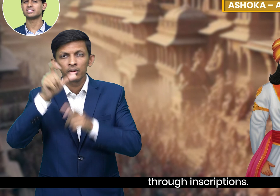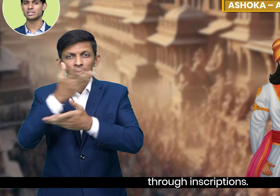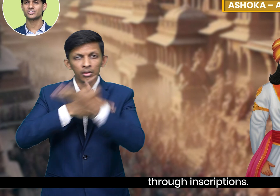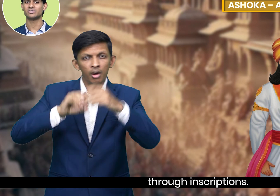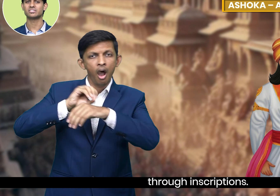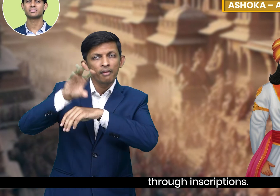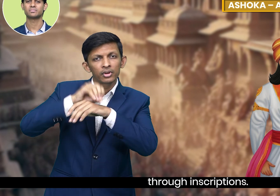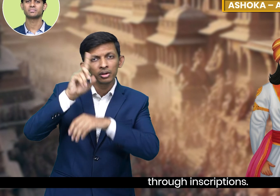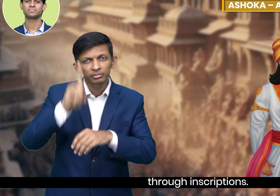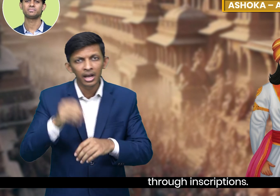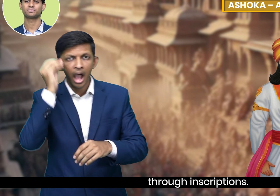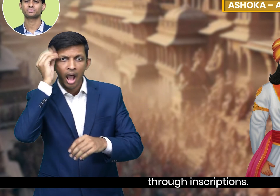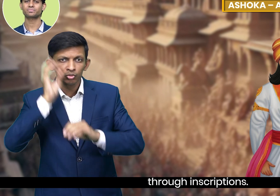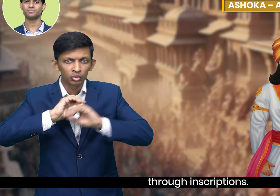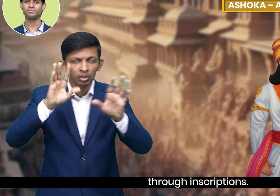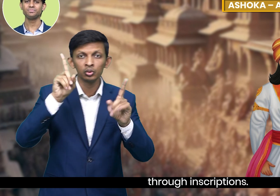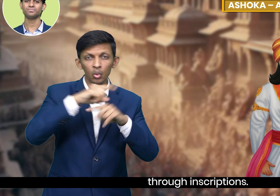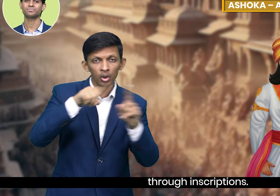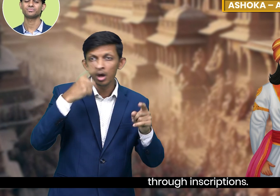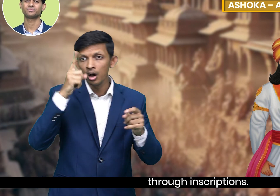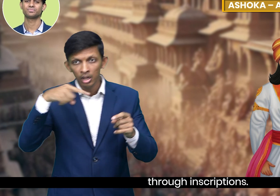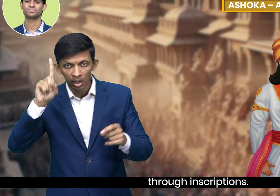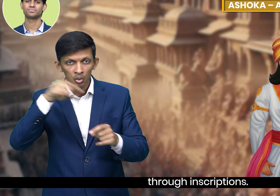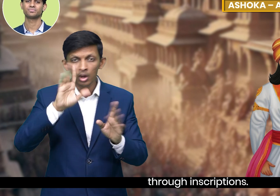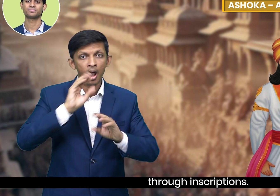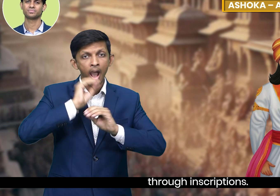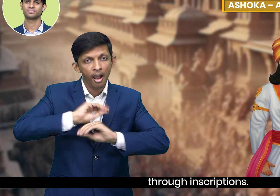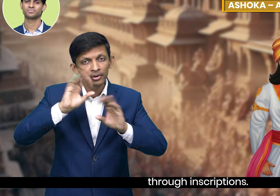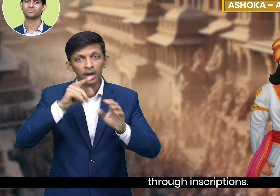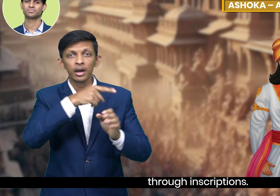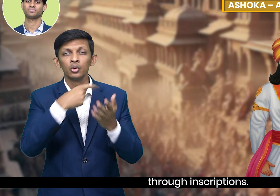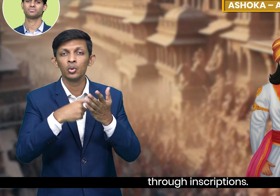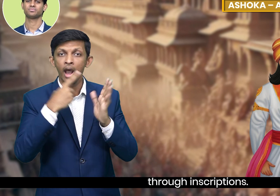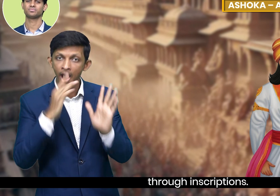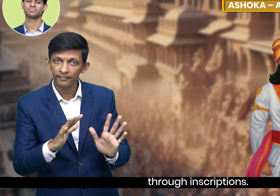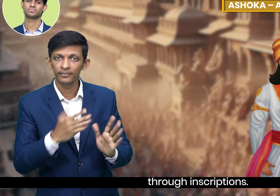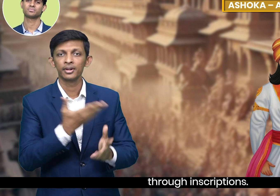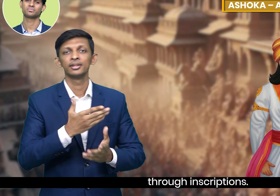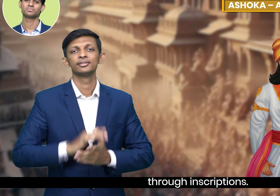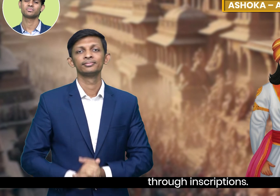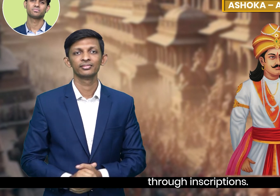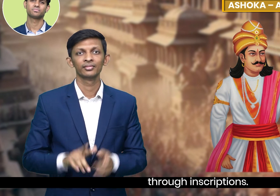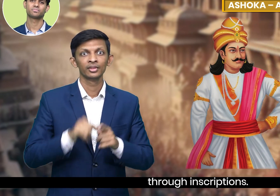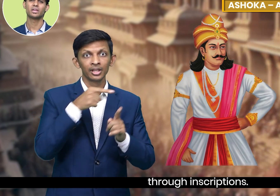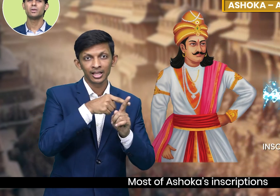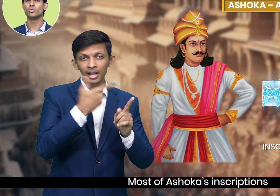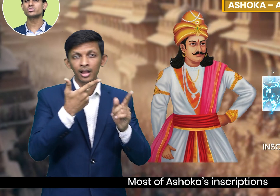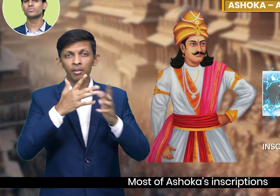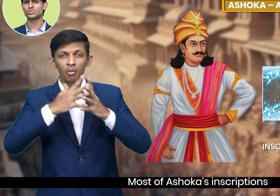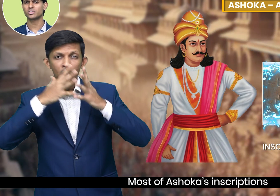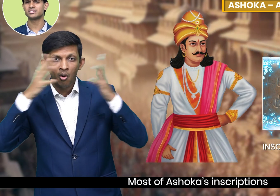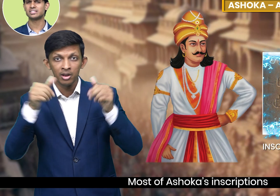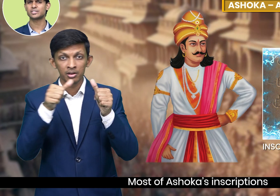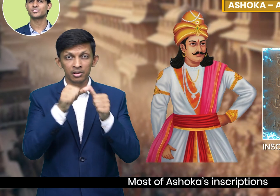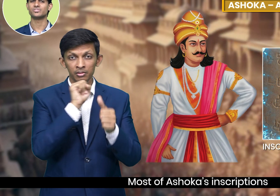through inscriptions. Most